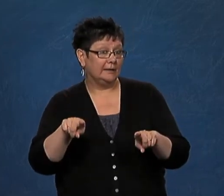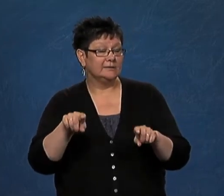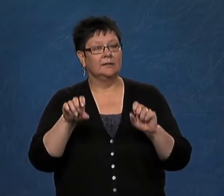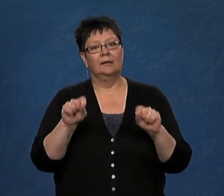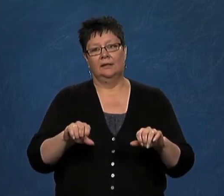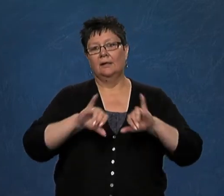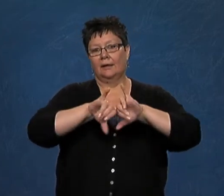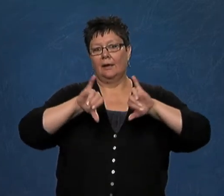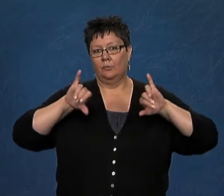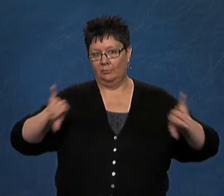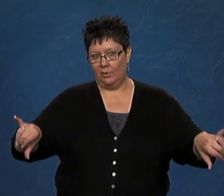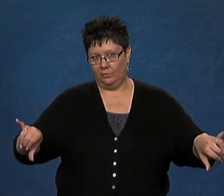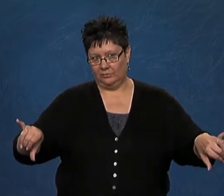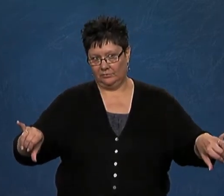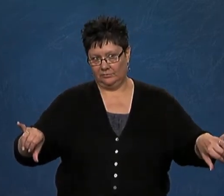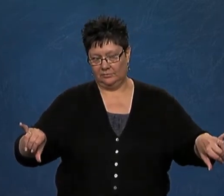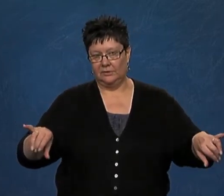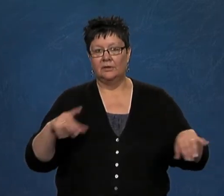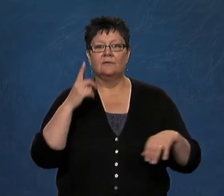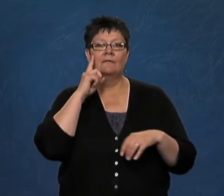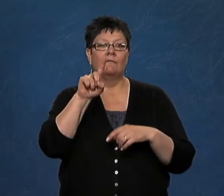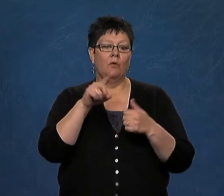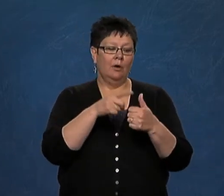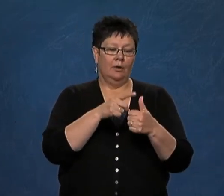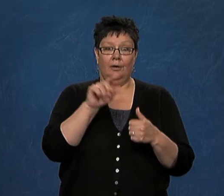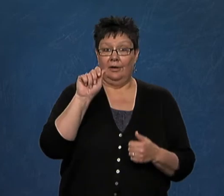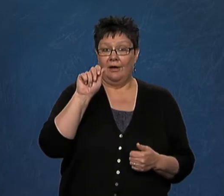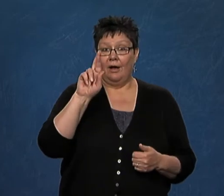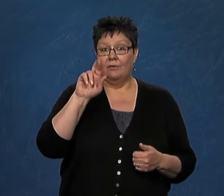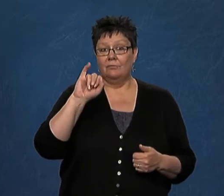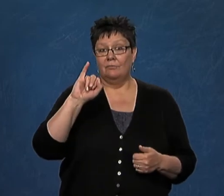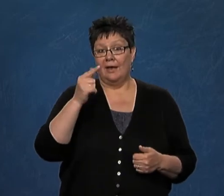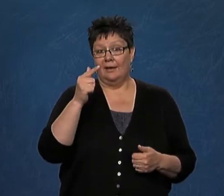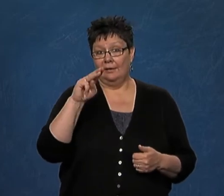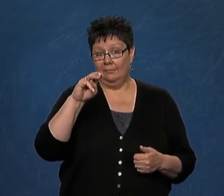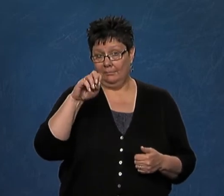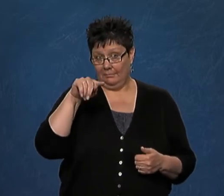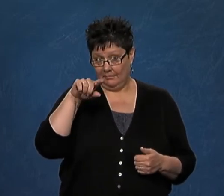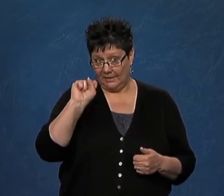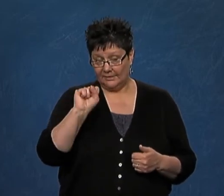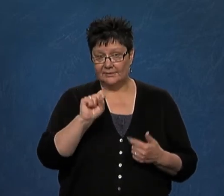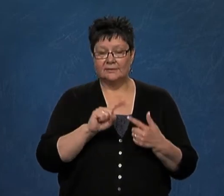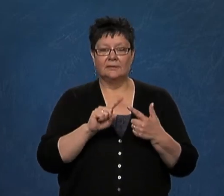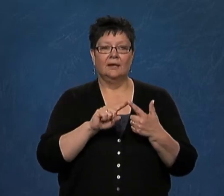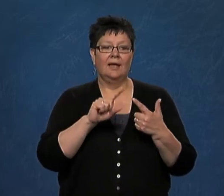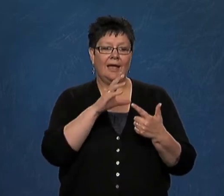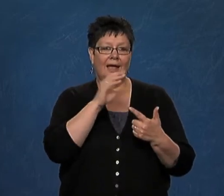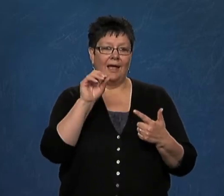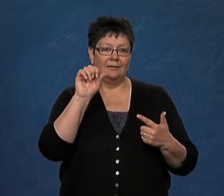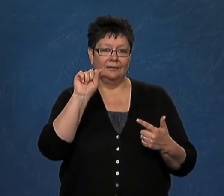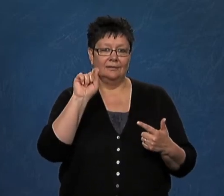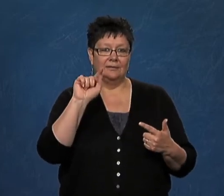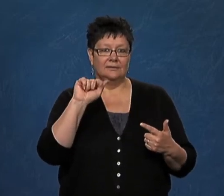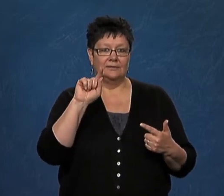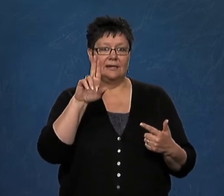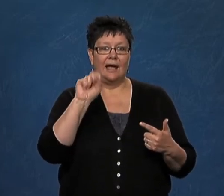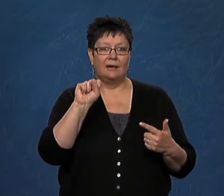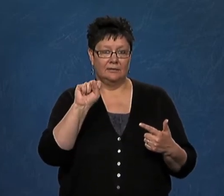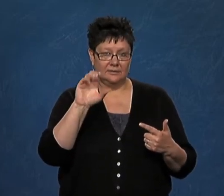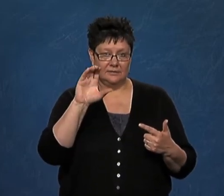defendant were to agree to do this remotely, that's fine. They can do this for the arraignment and for